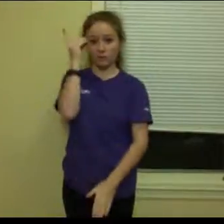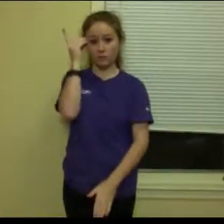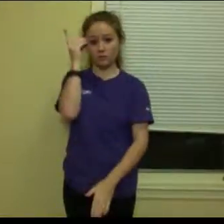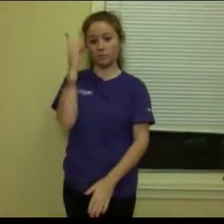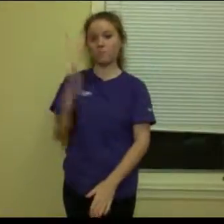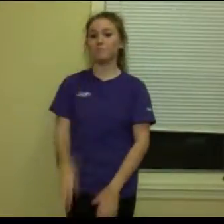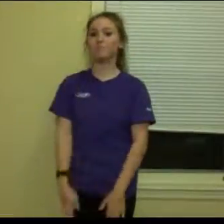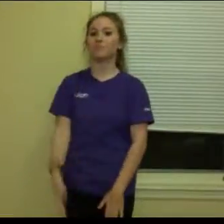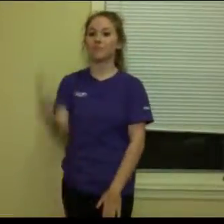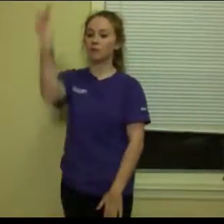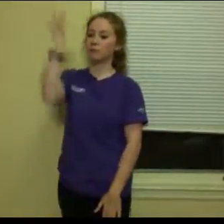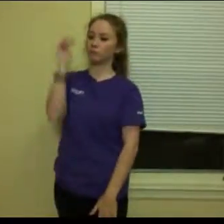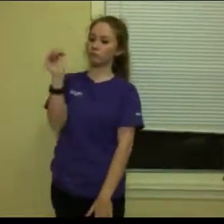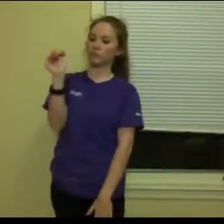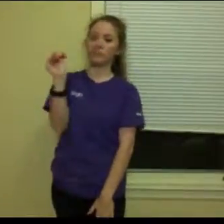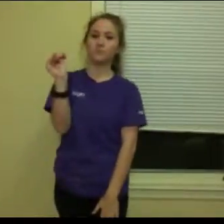Another important part of democracy